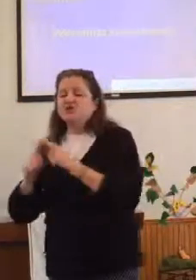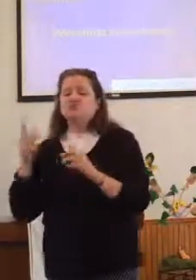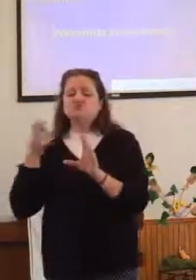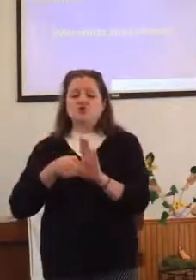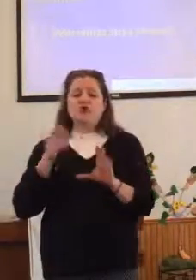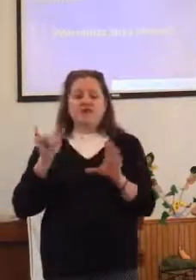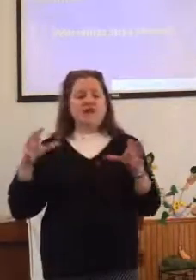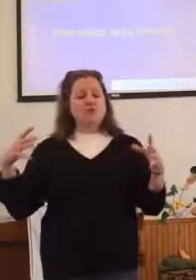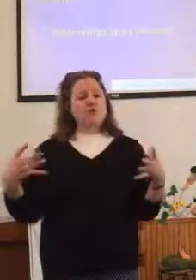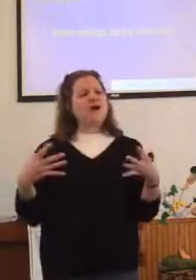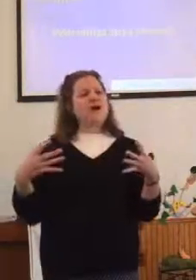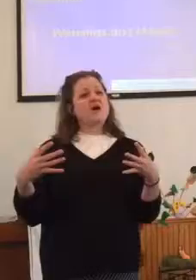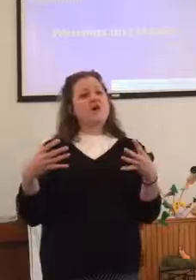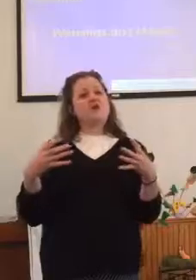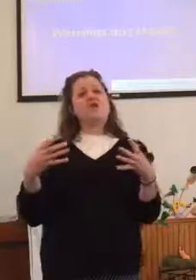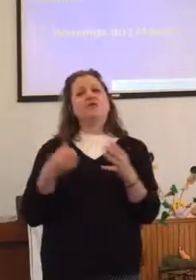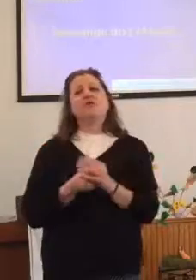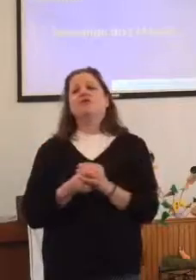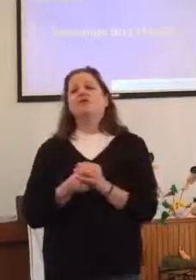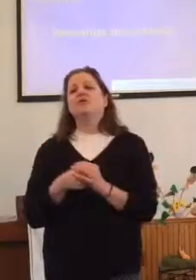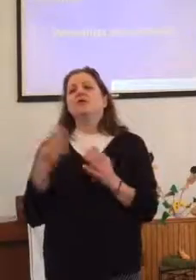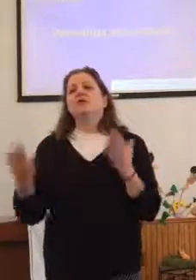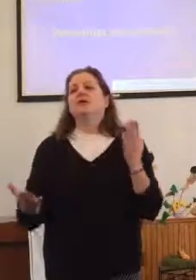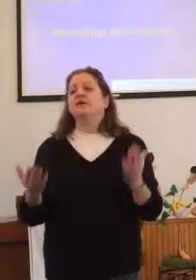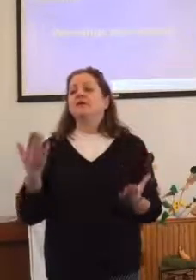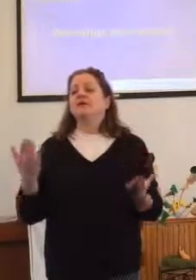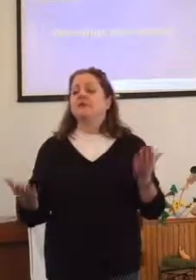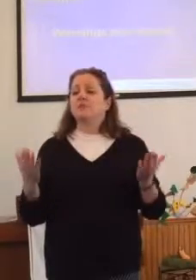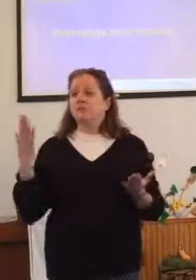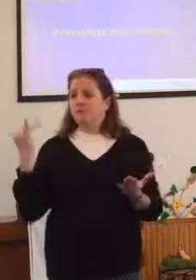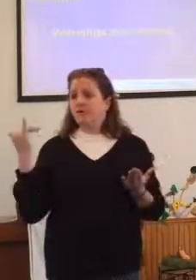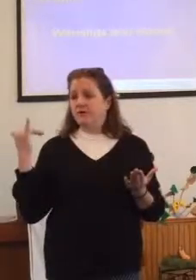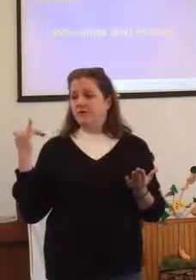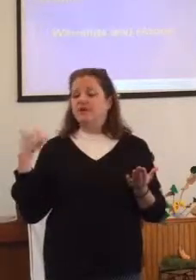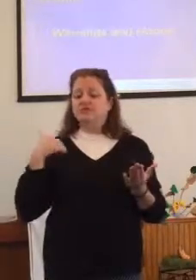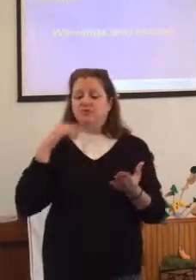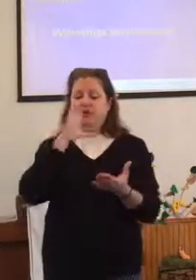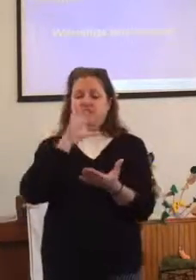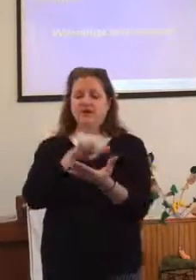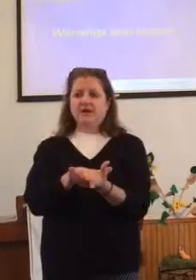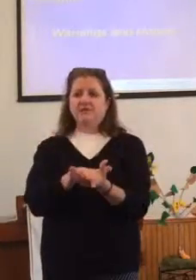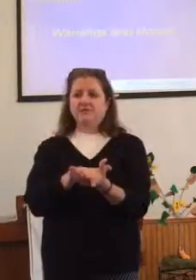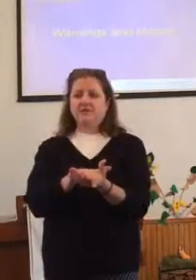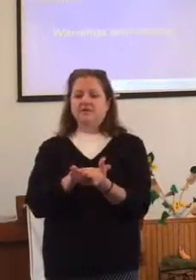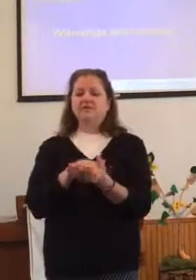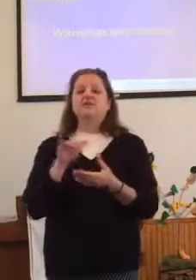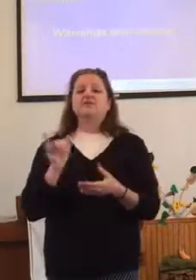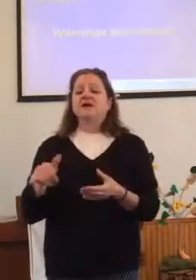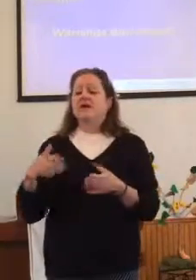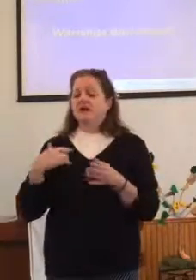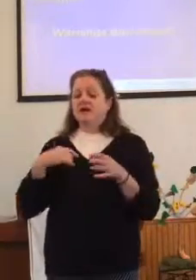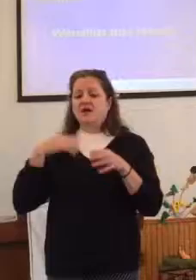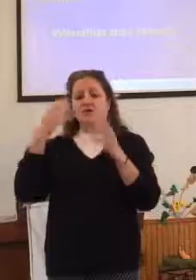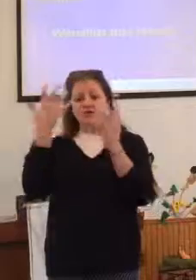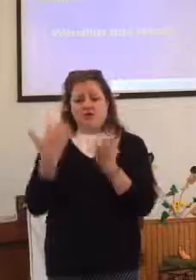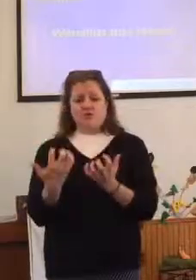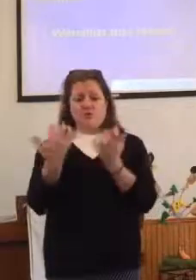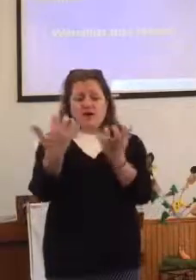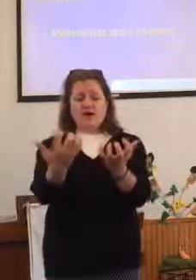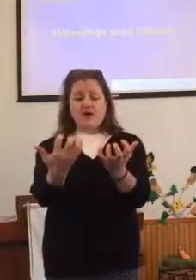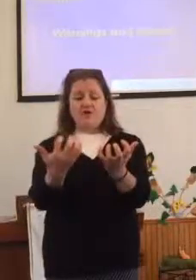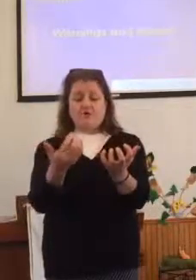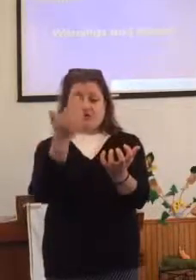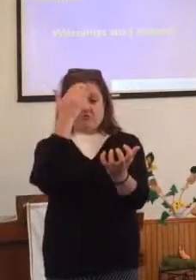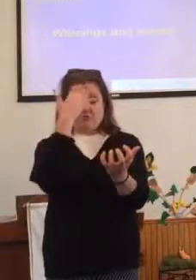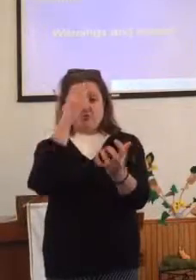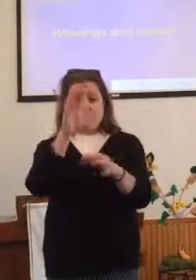crowd. Perhaps because we just believe that the crowd knows better than we do.